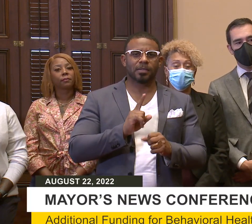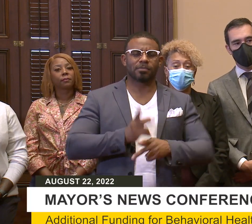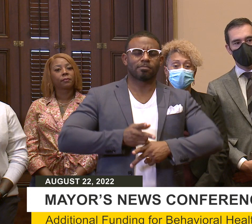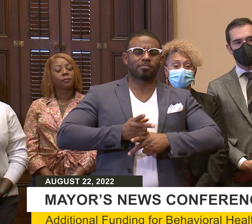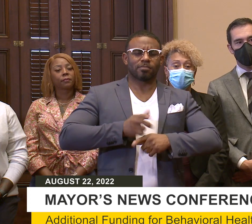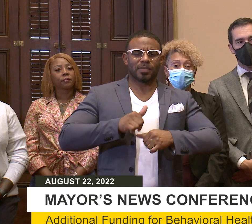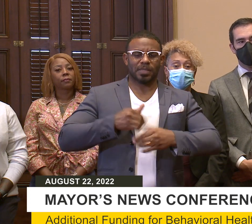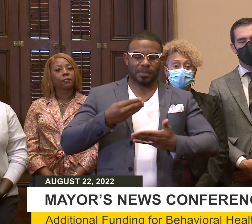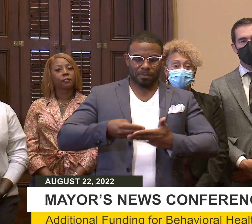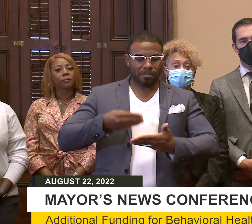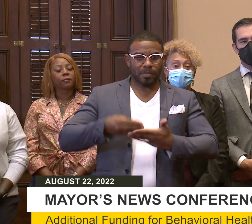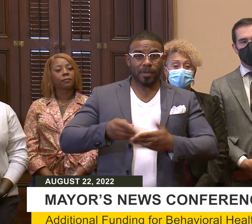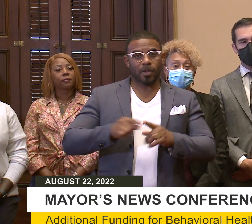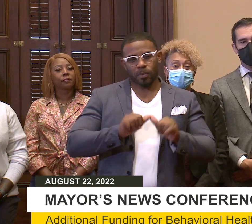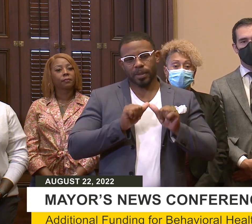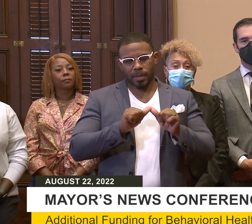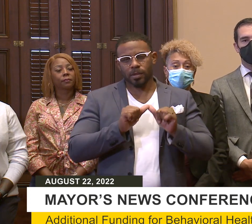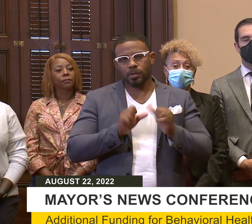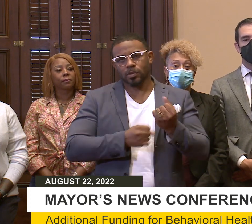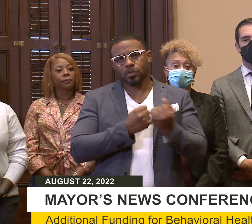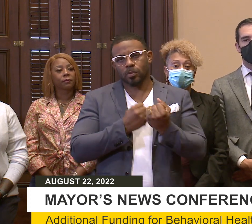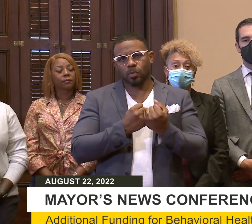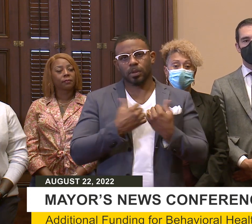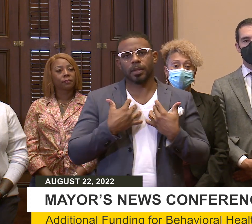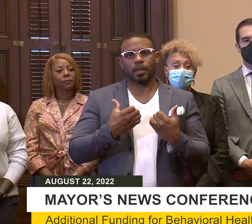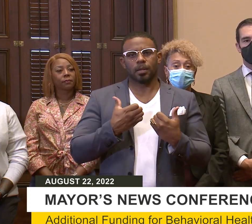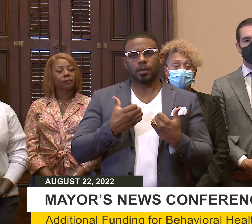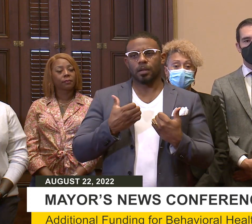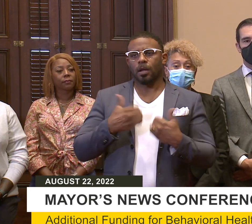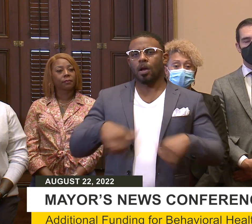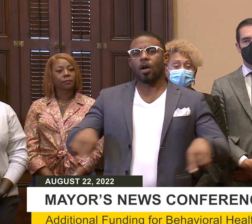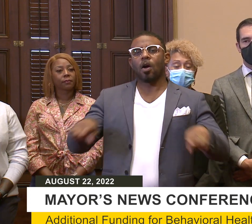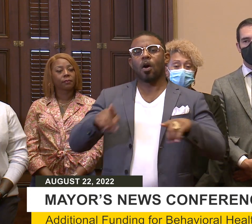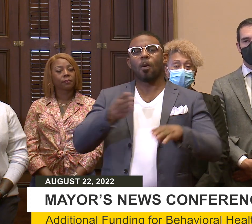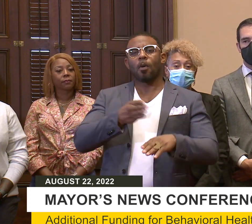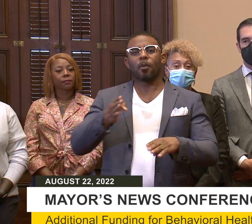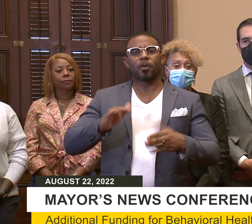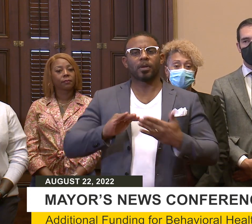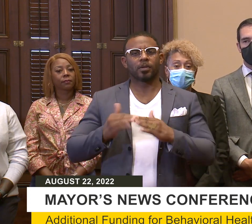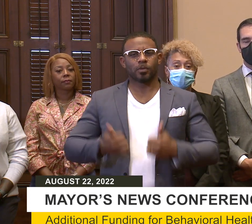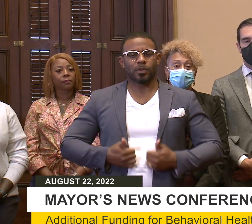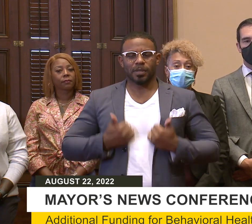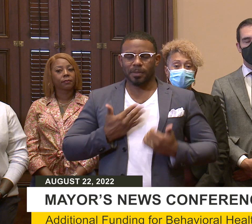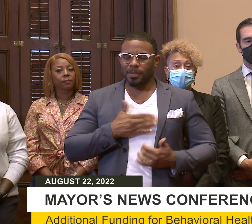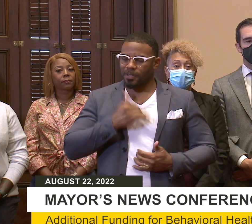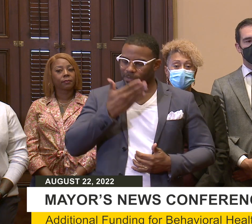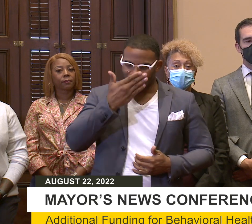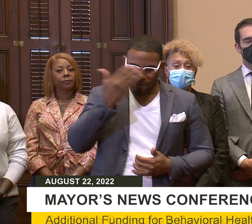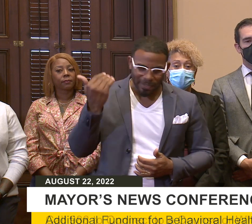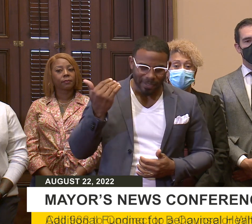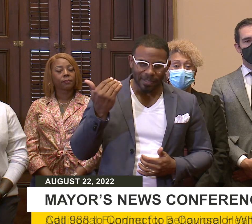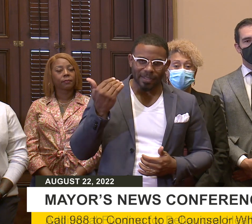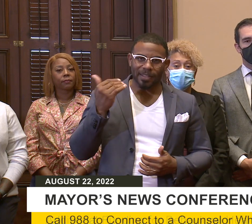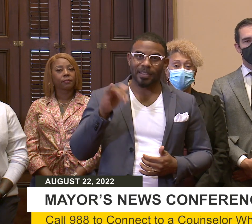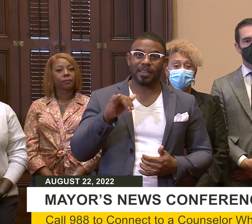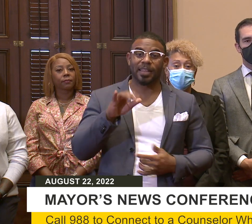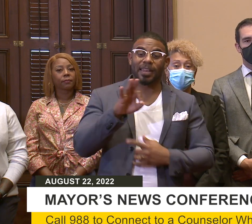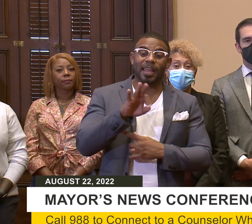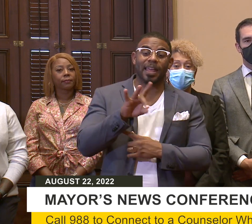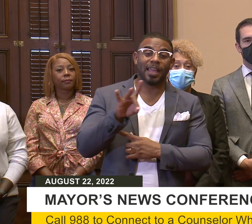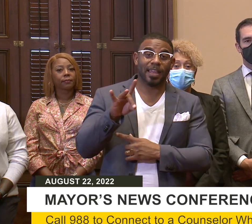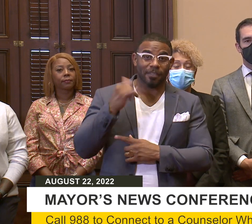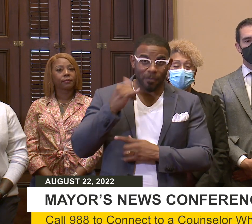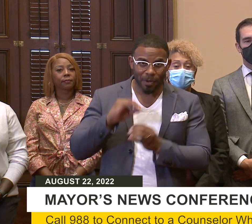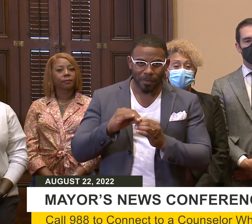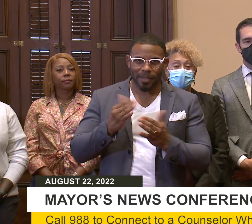this investment as we continue to support the health and well-being of Baltimore. And please don't forget that 988